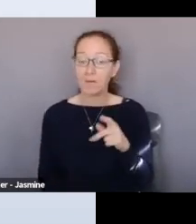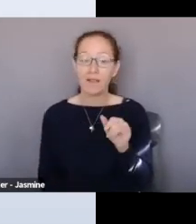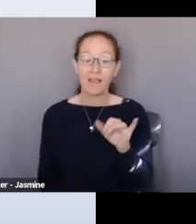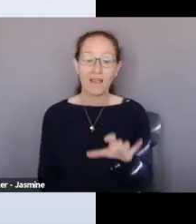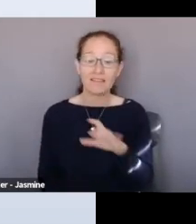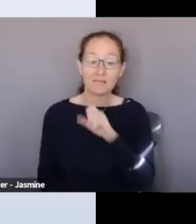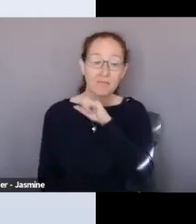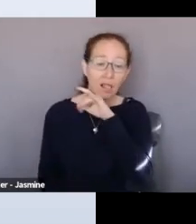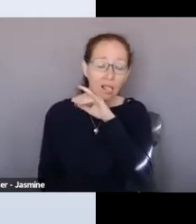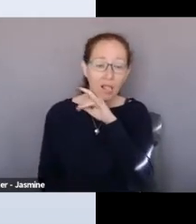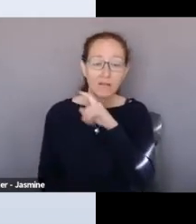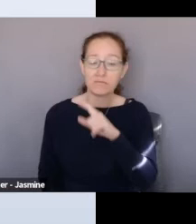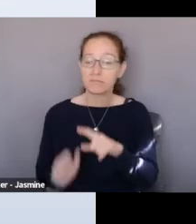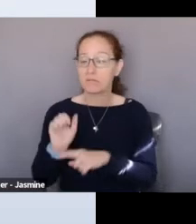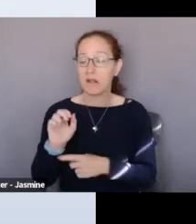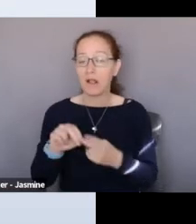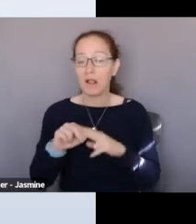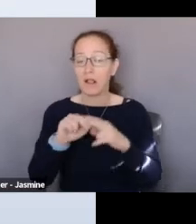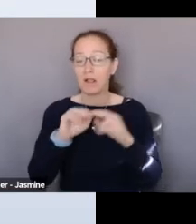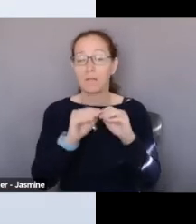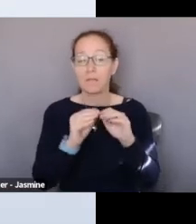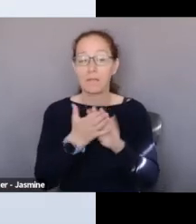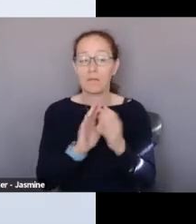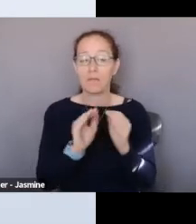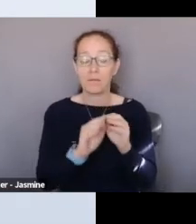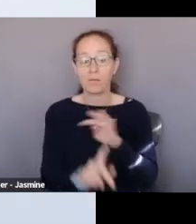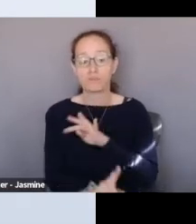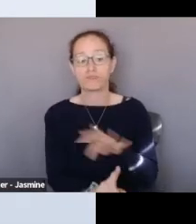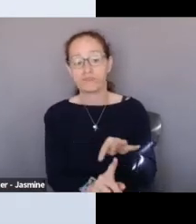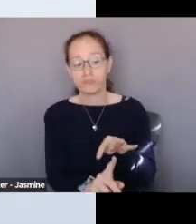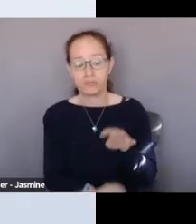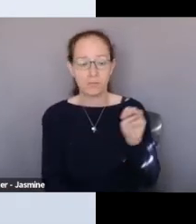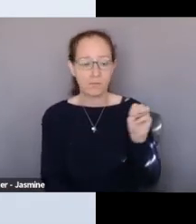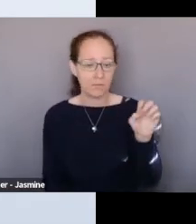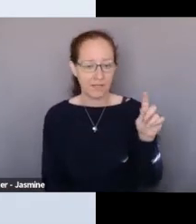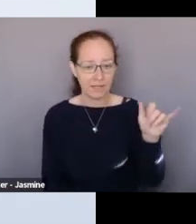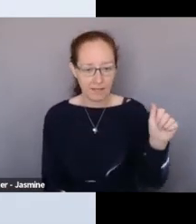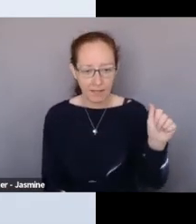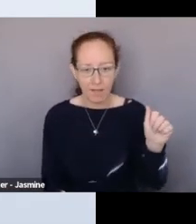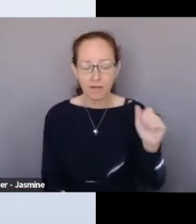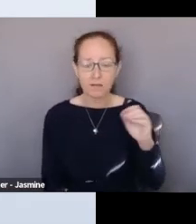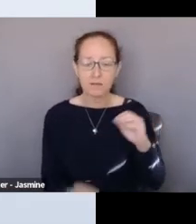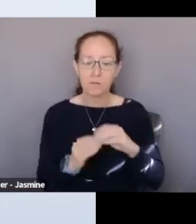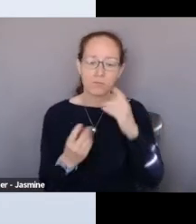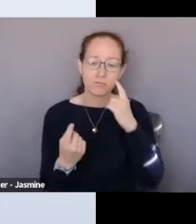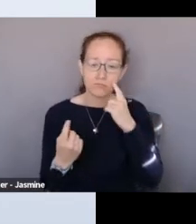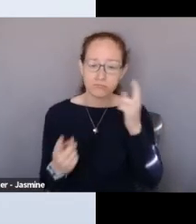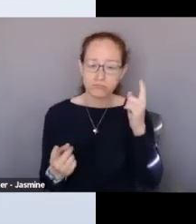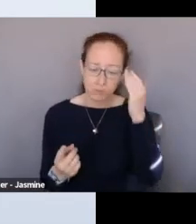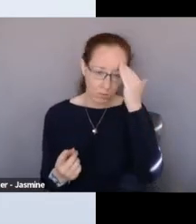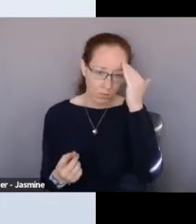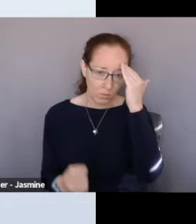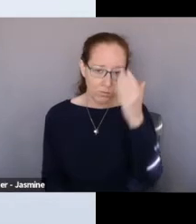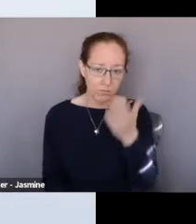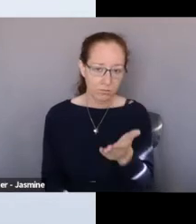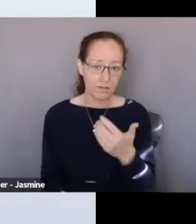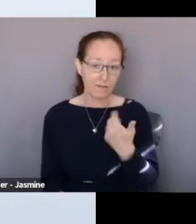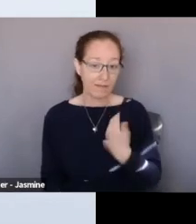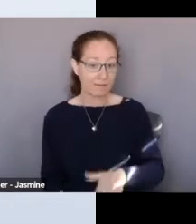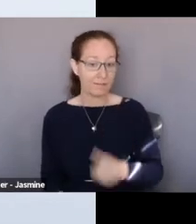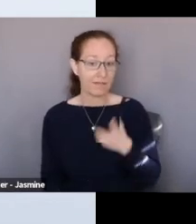traction in the media, it's more well known now. So here I am in